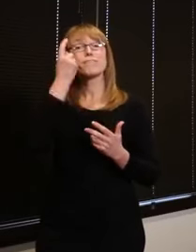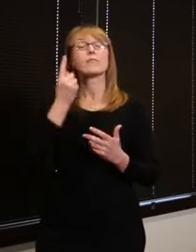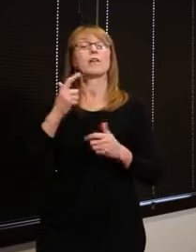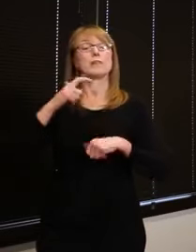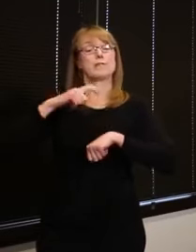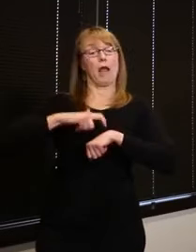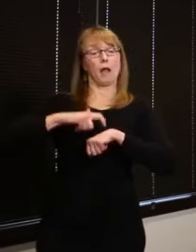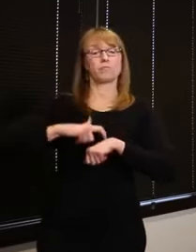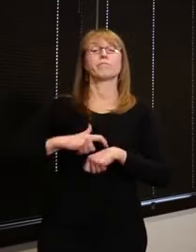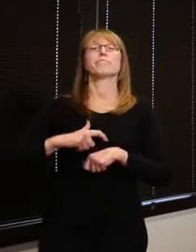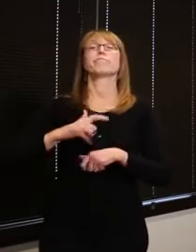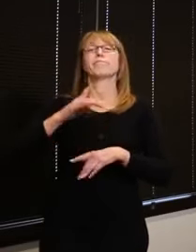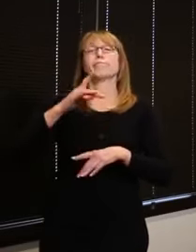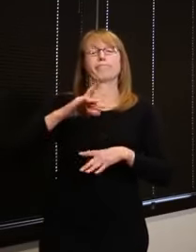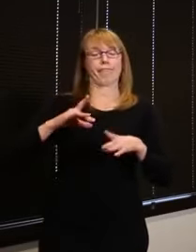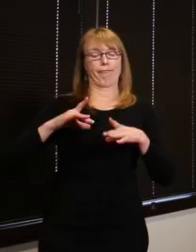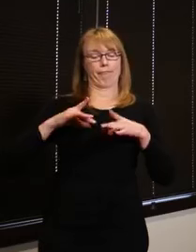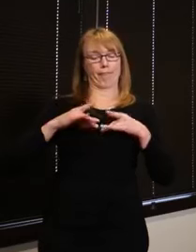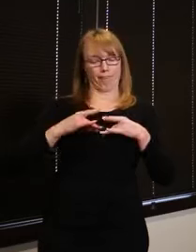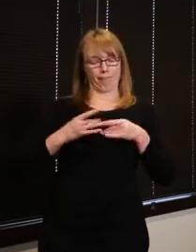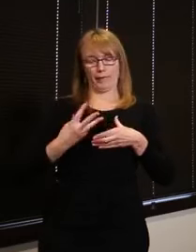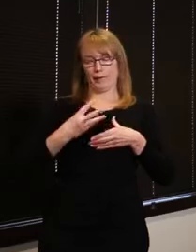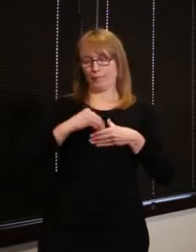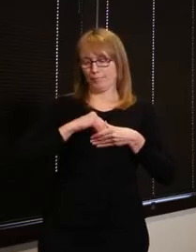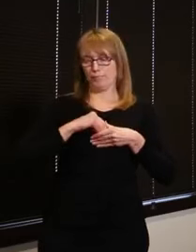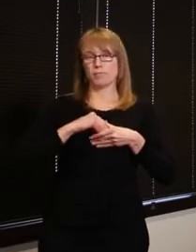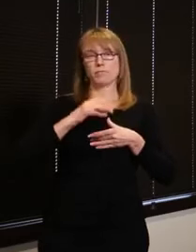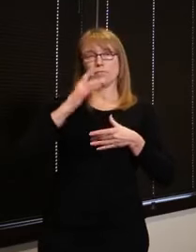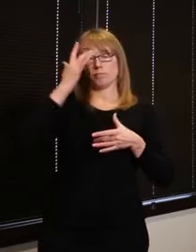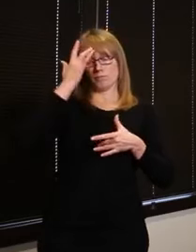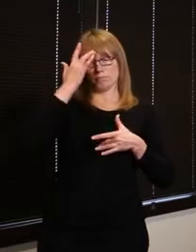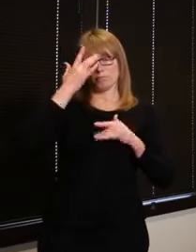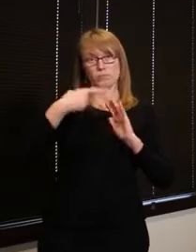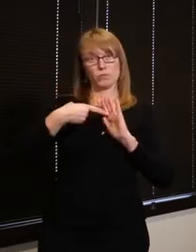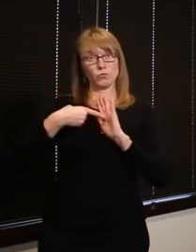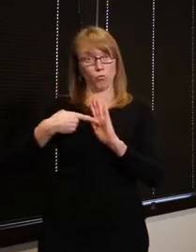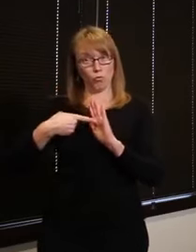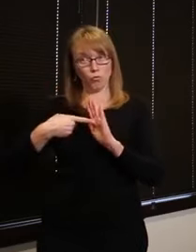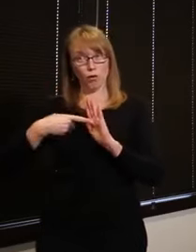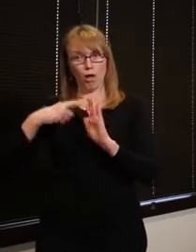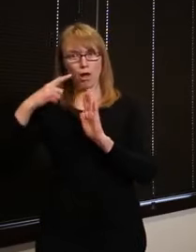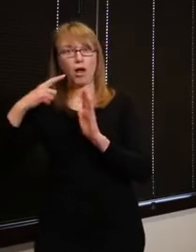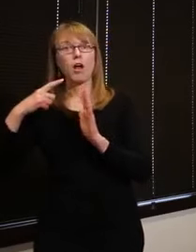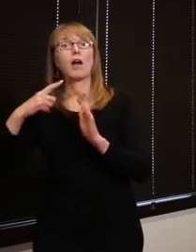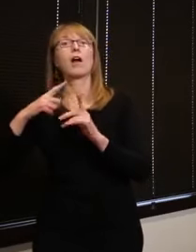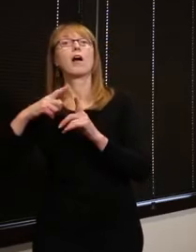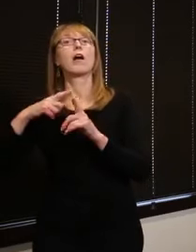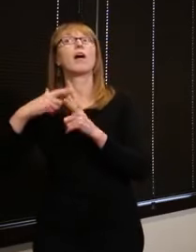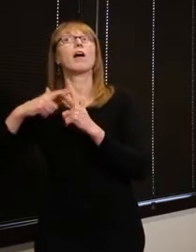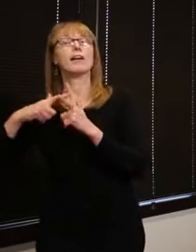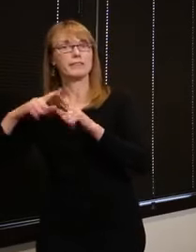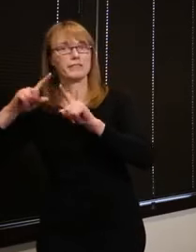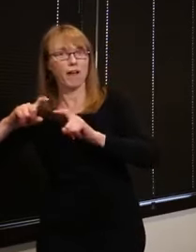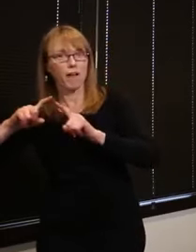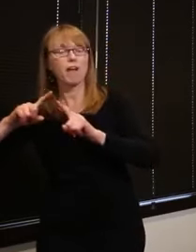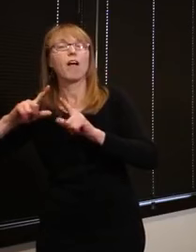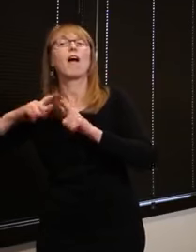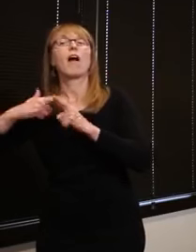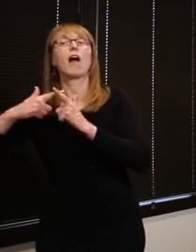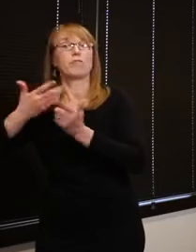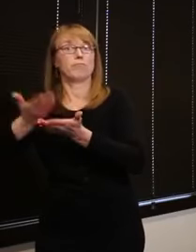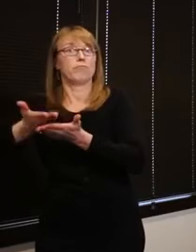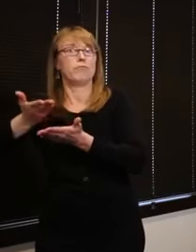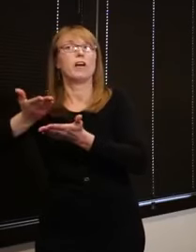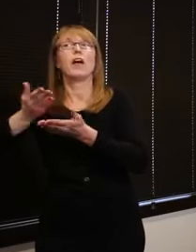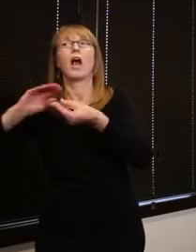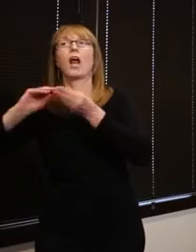start relaxing all of these other measures, it's still going to take some time before we can even begin to have discussions